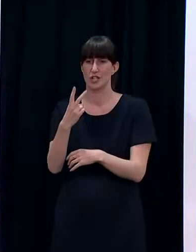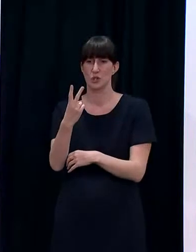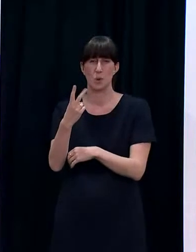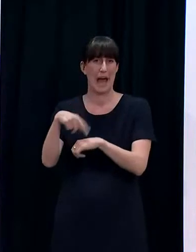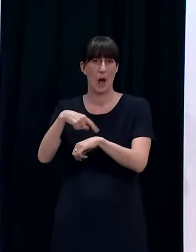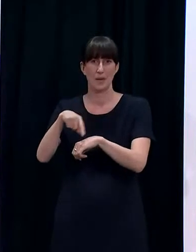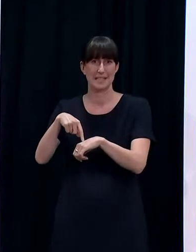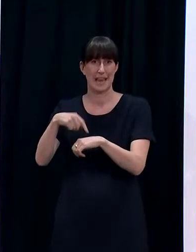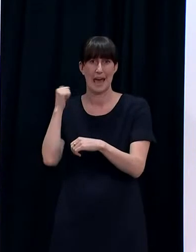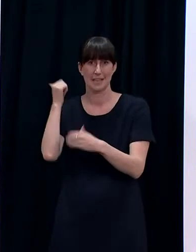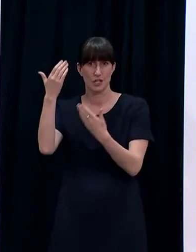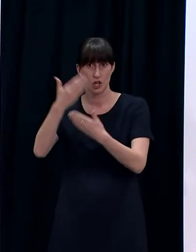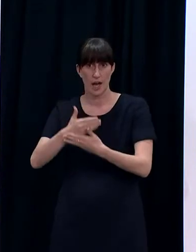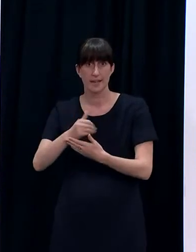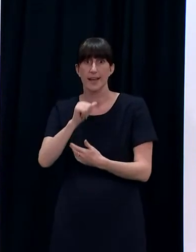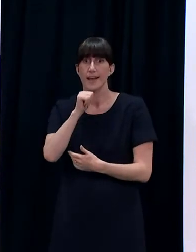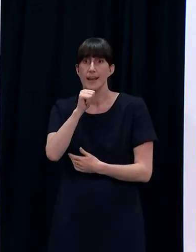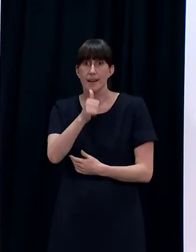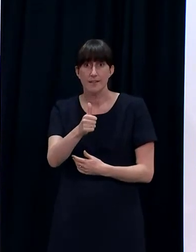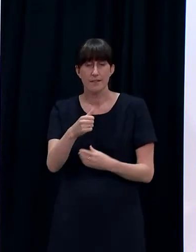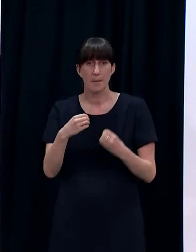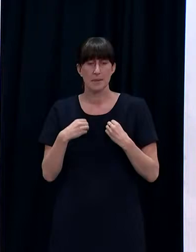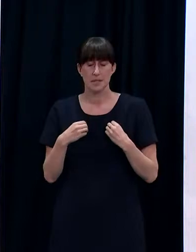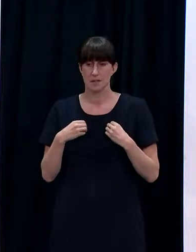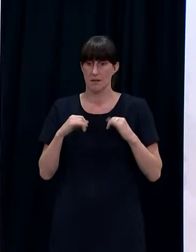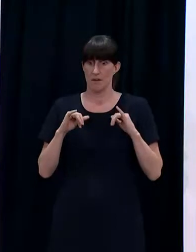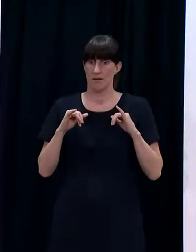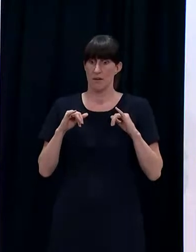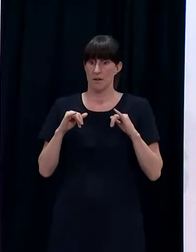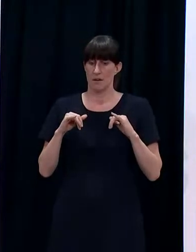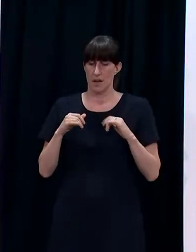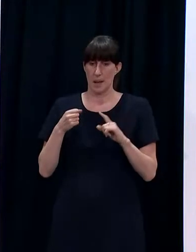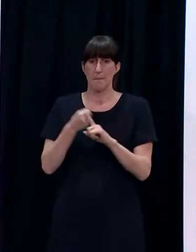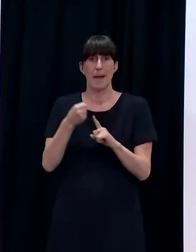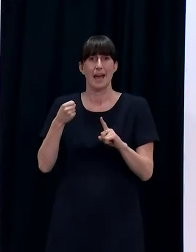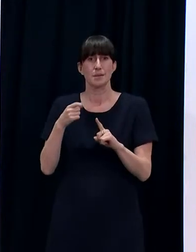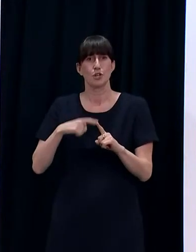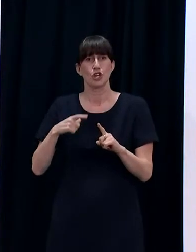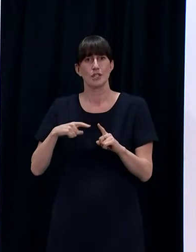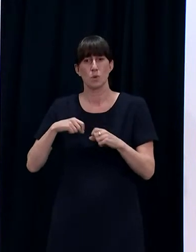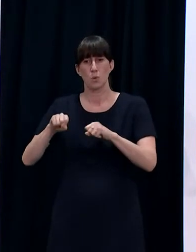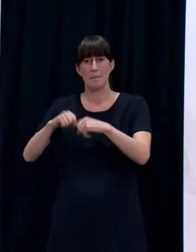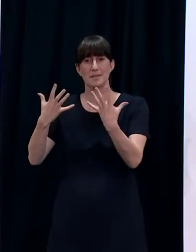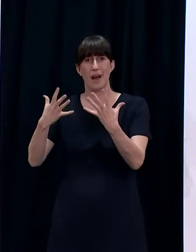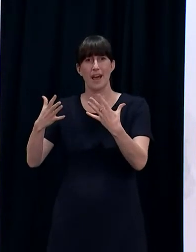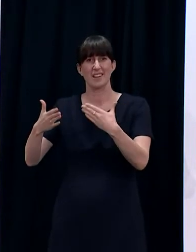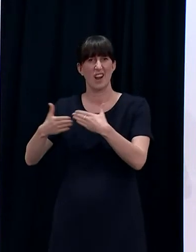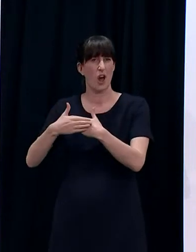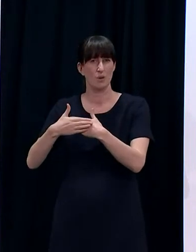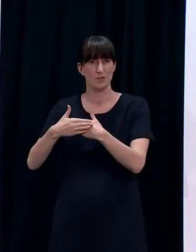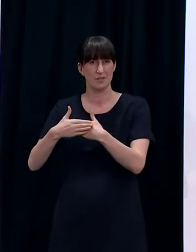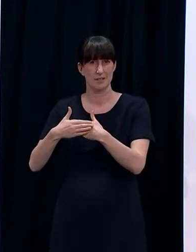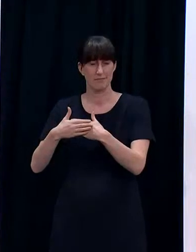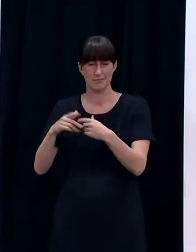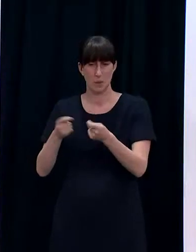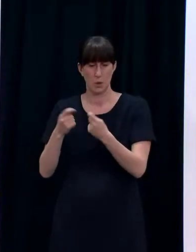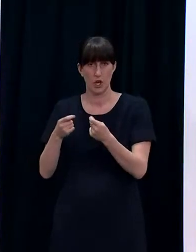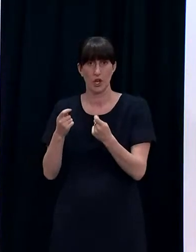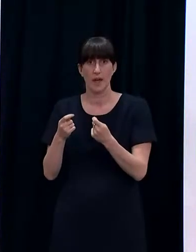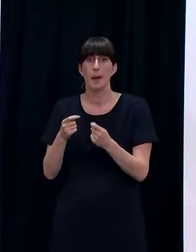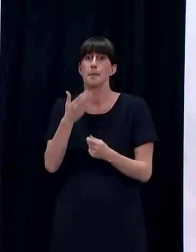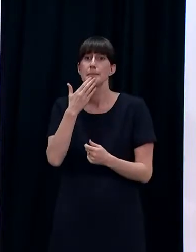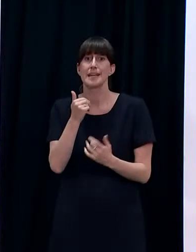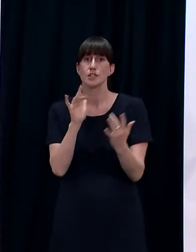p.m. If there were any businesses affected by that closure, I am inviting them to get directly in touch with the Ministry of